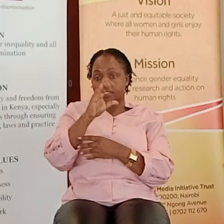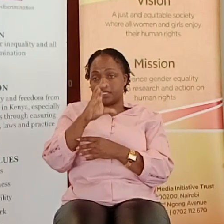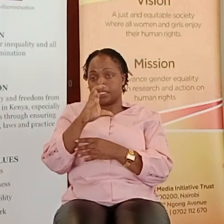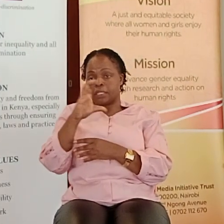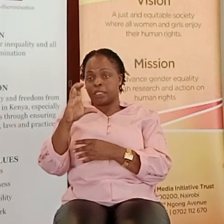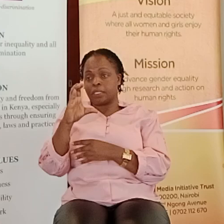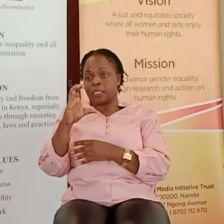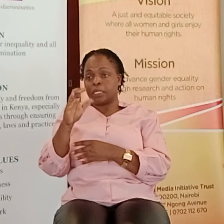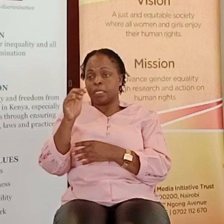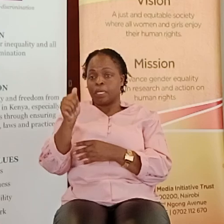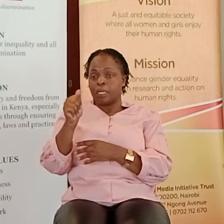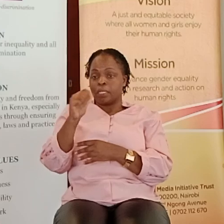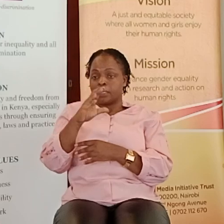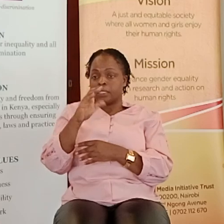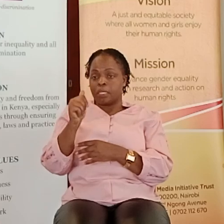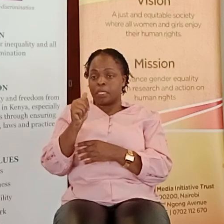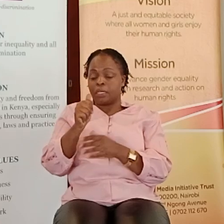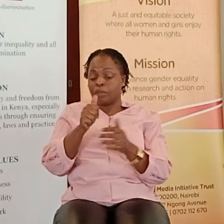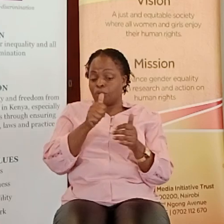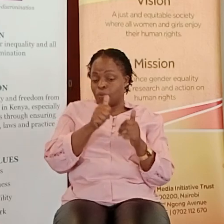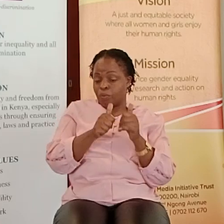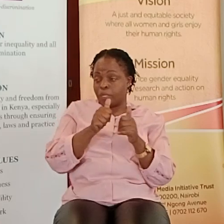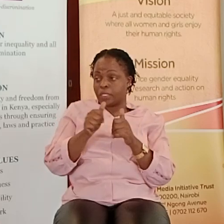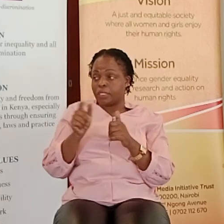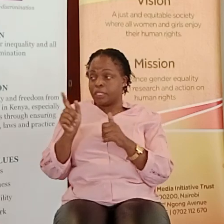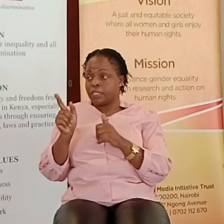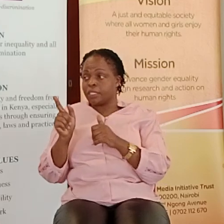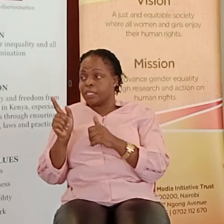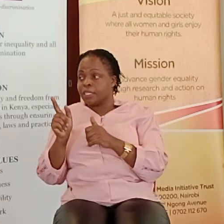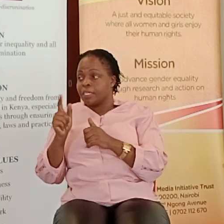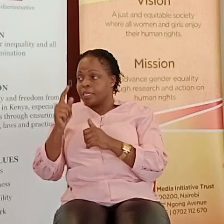ICCACA, which my good friend Tabitha calls ICASA.